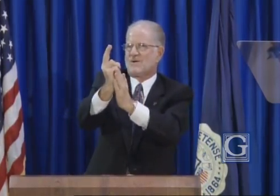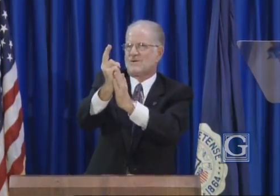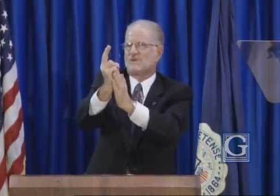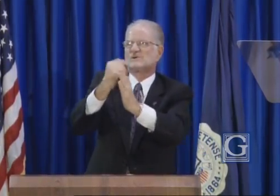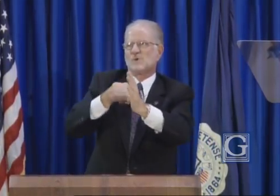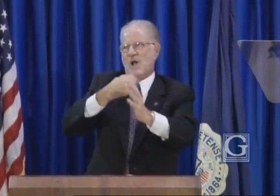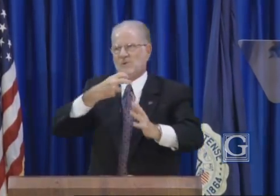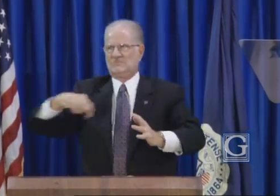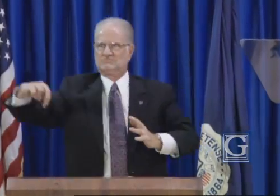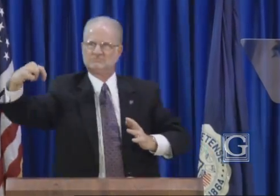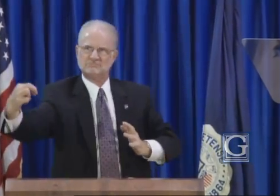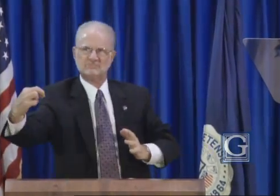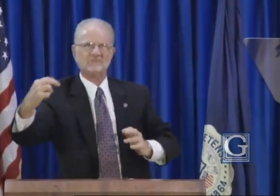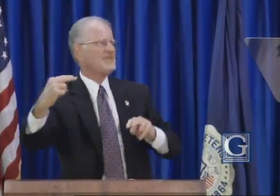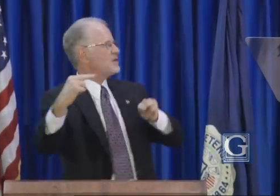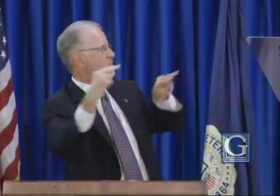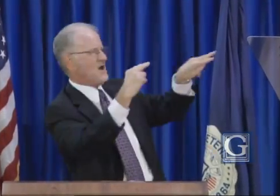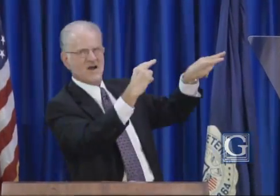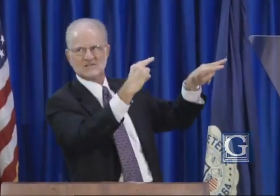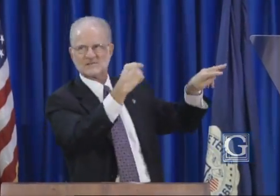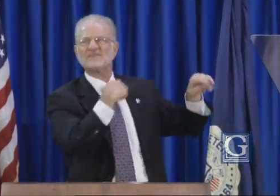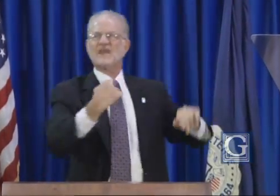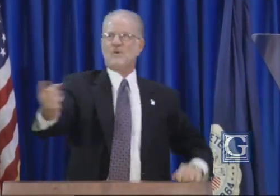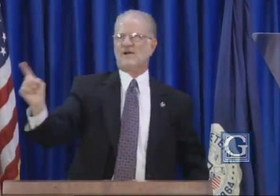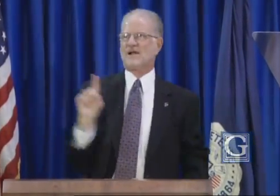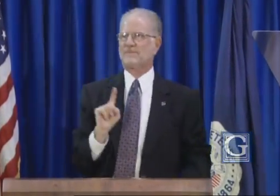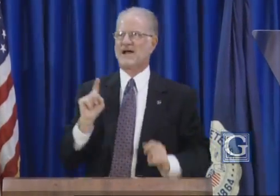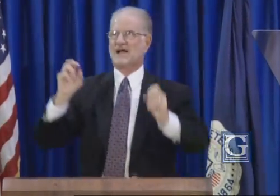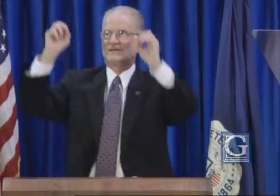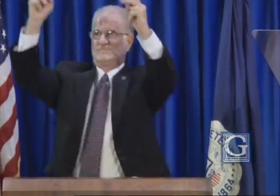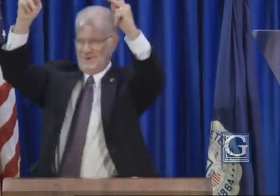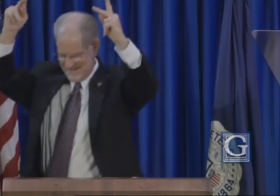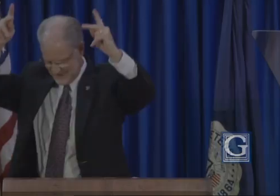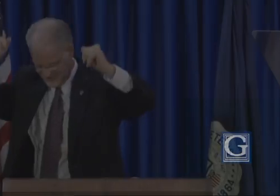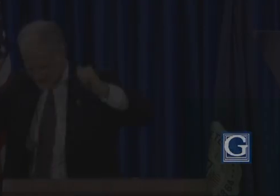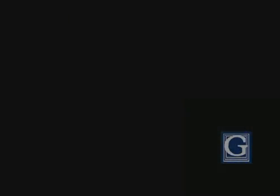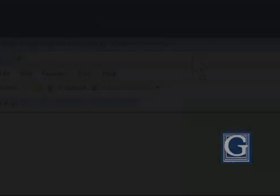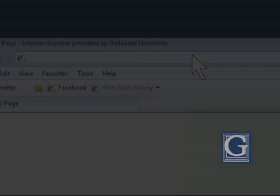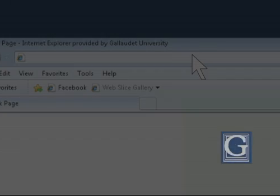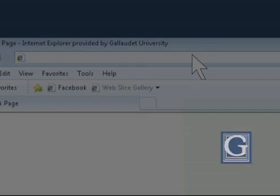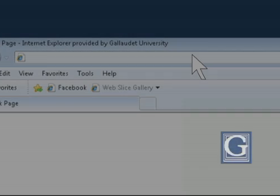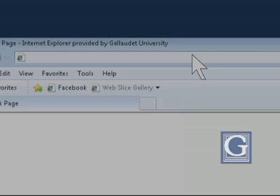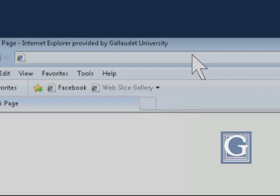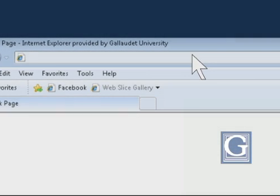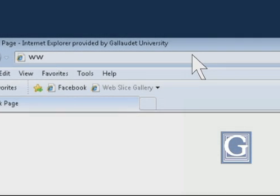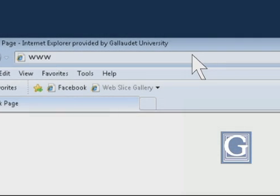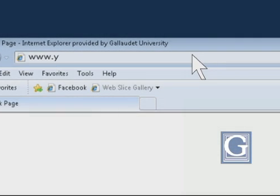We have a short video that we'd like to play for all of you to enjoy, and I'll be back up as soon as the video's over.